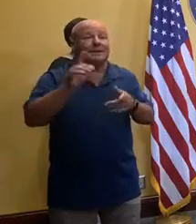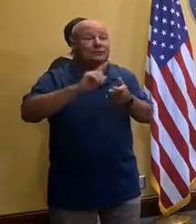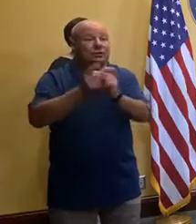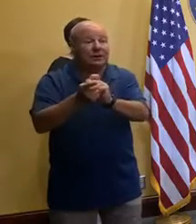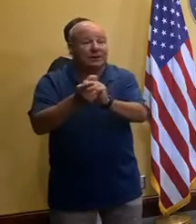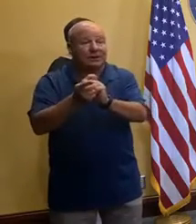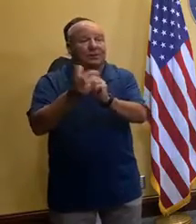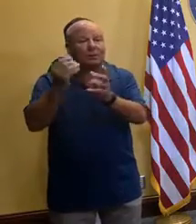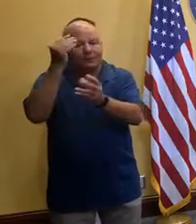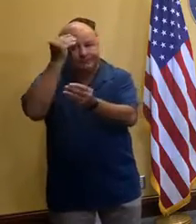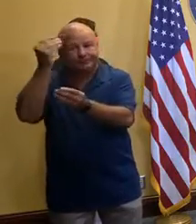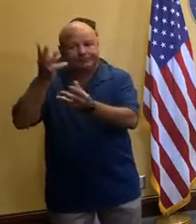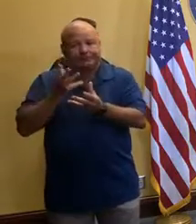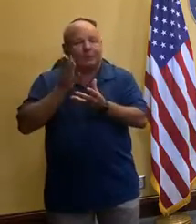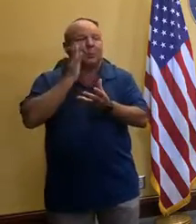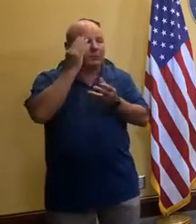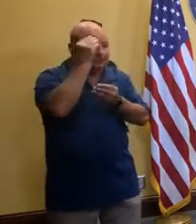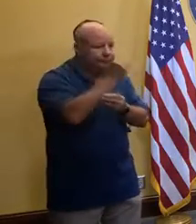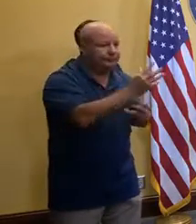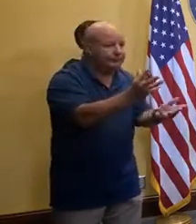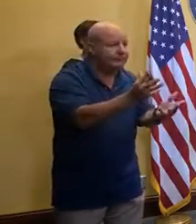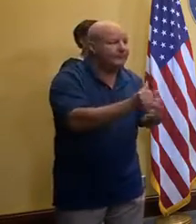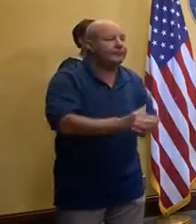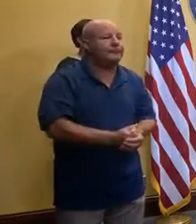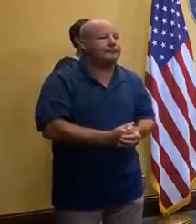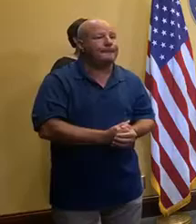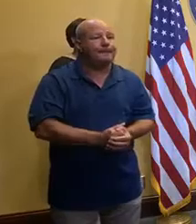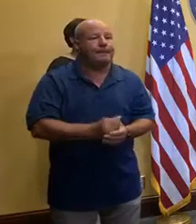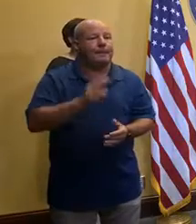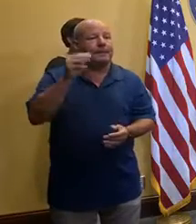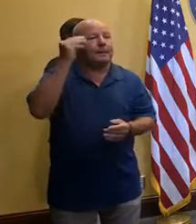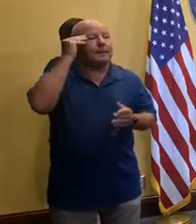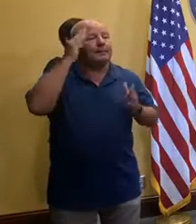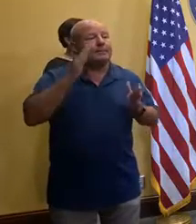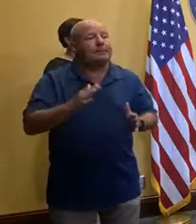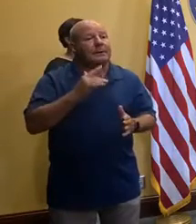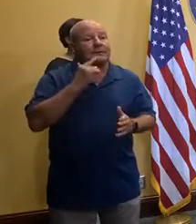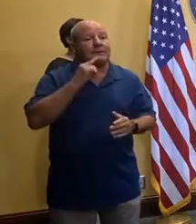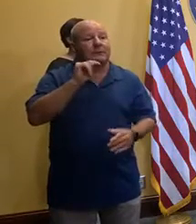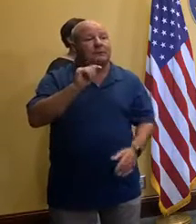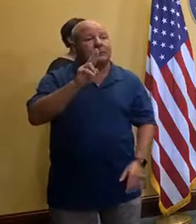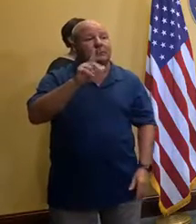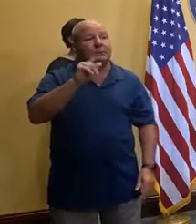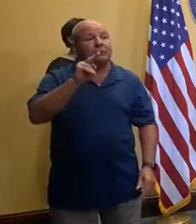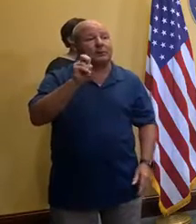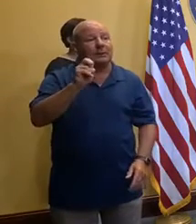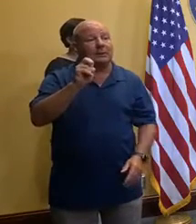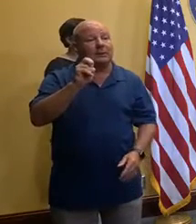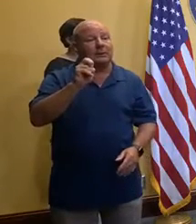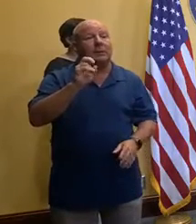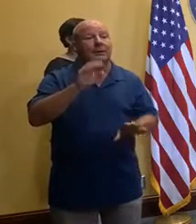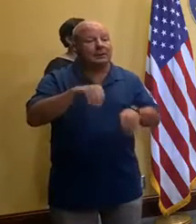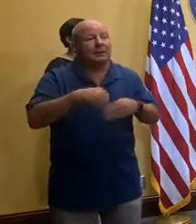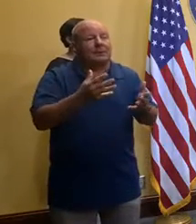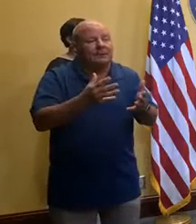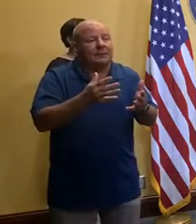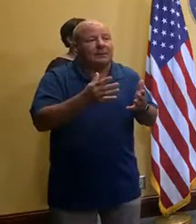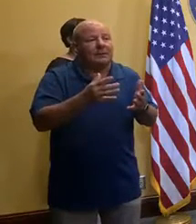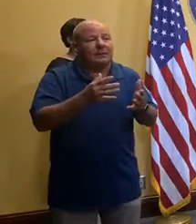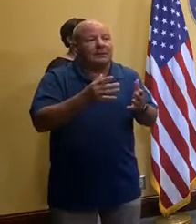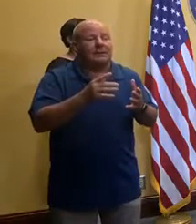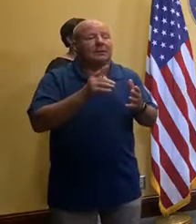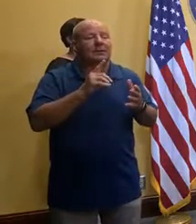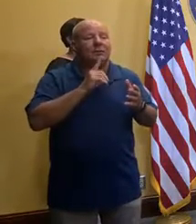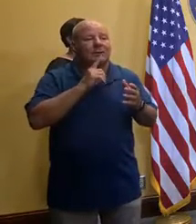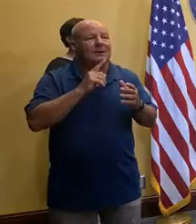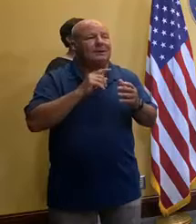you're informed. As the mayor said, Tulane is able to provide, not unlike the NFL, an incredibly